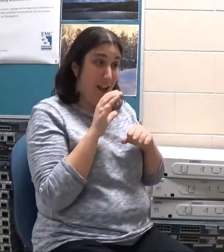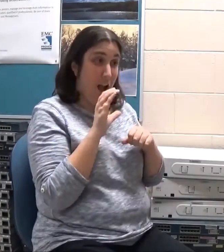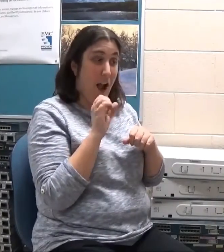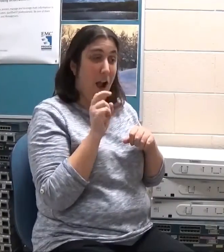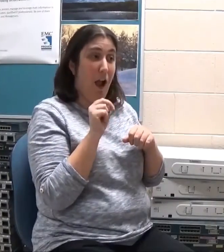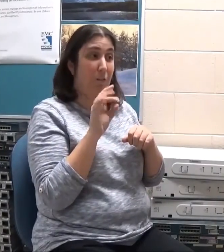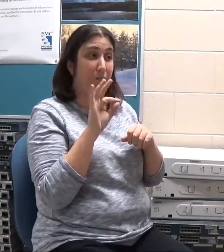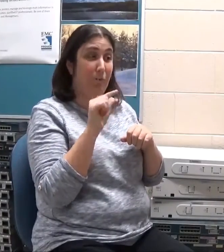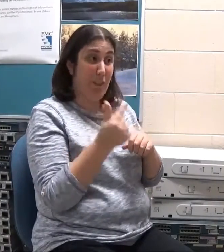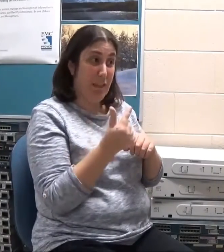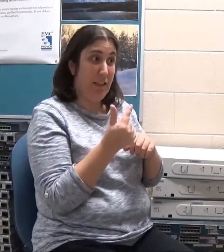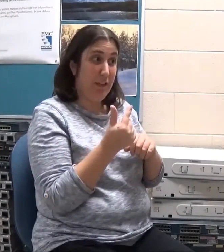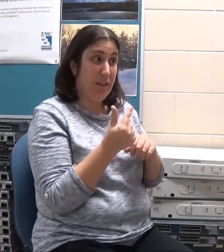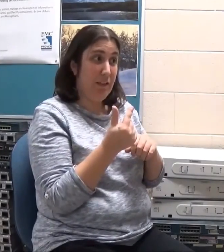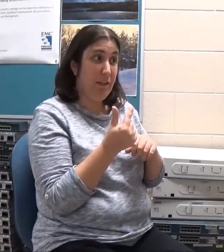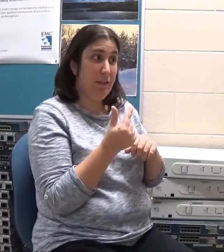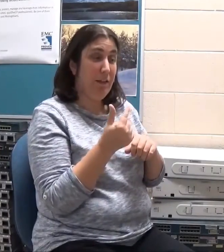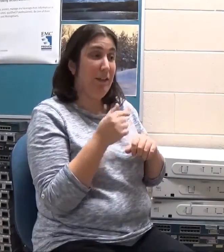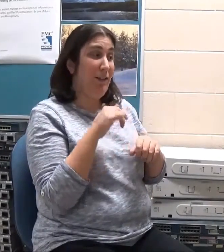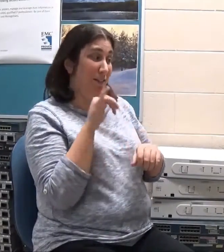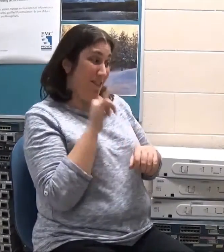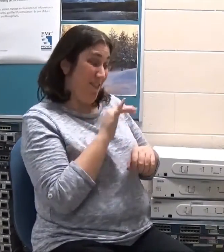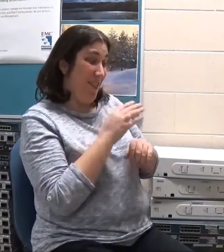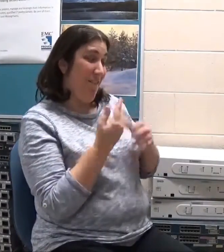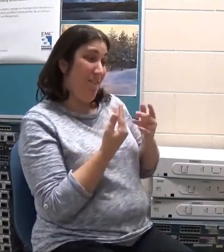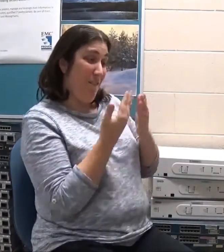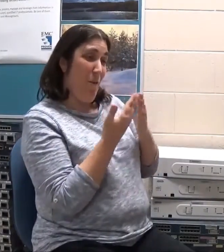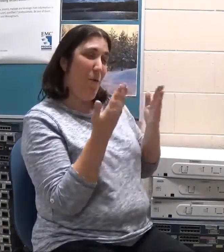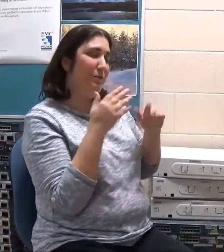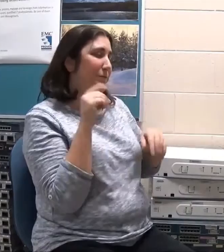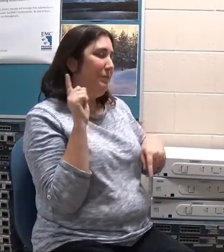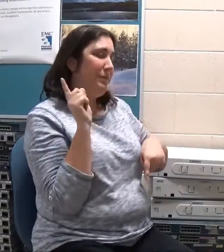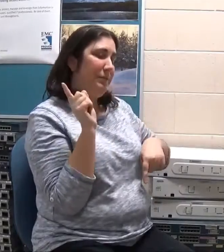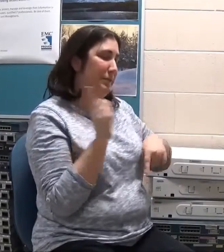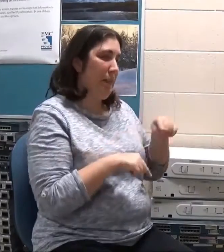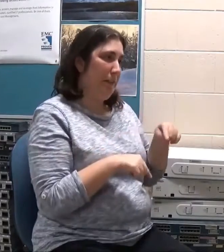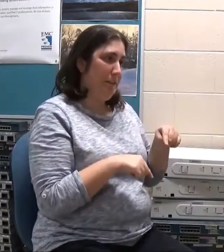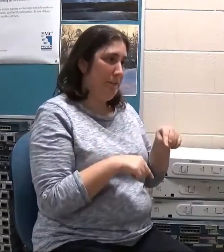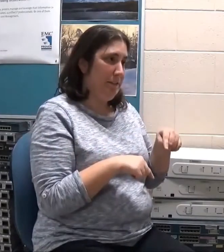we can't. So the outside is